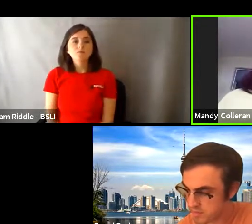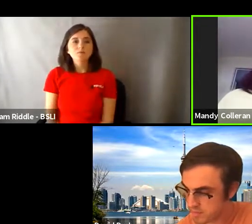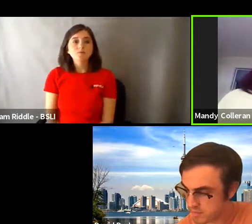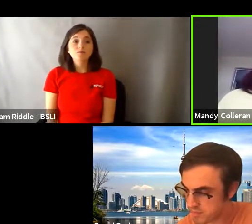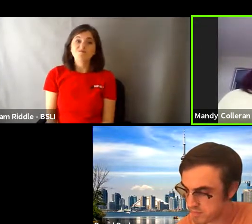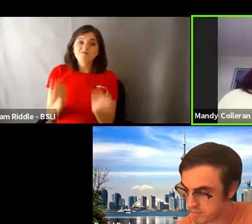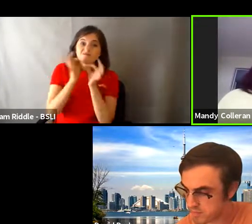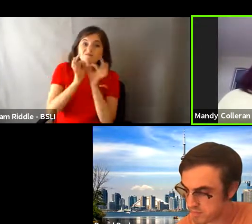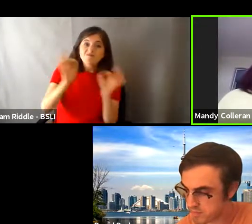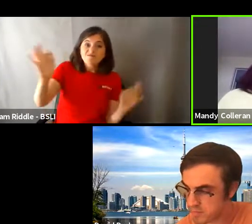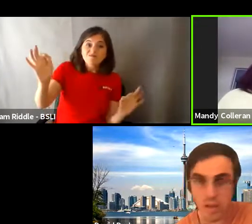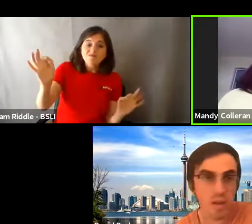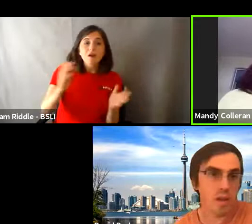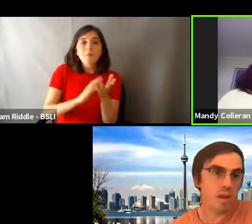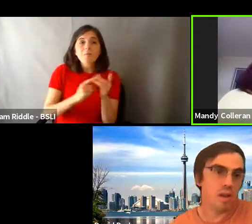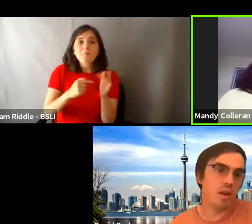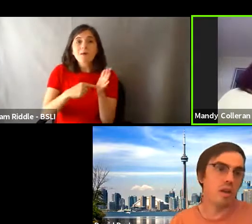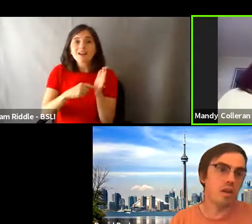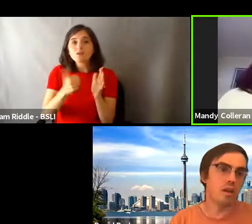Matt or David?